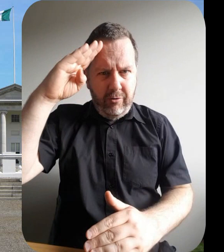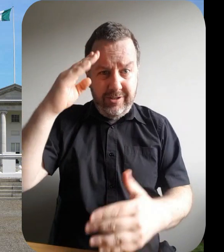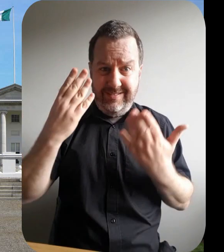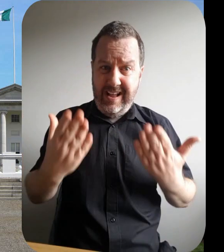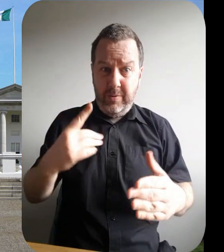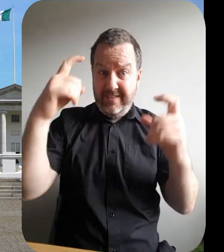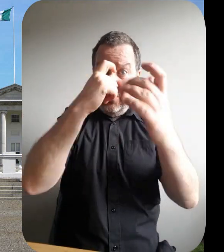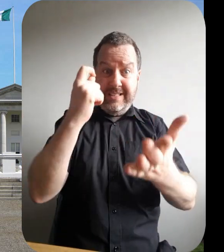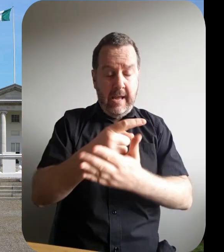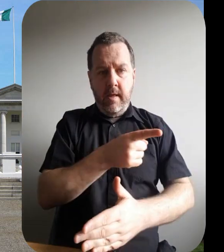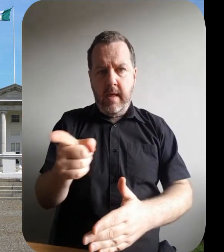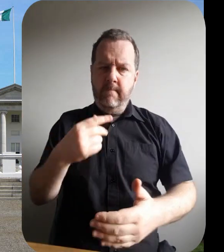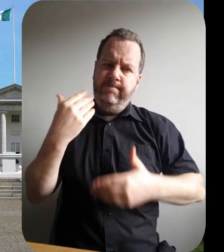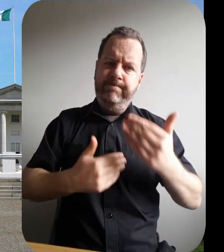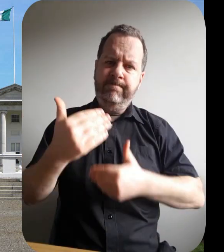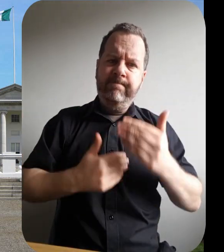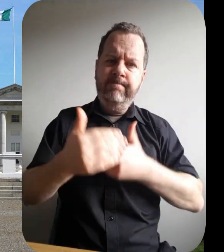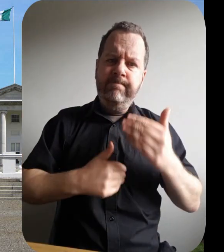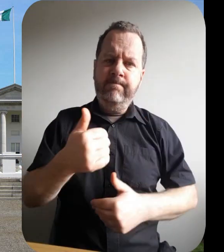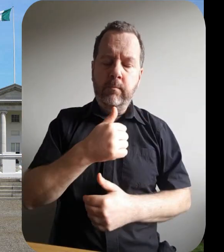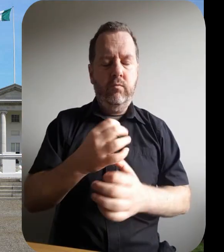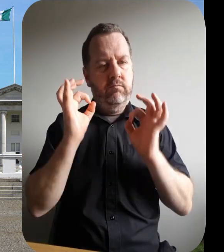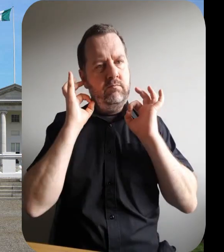our country at this difficult time.